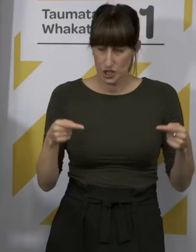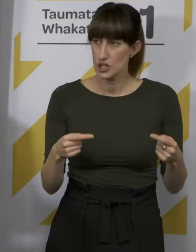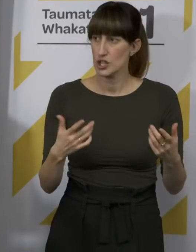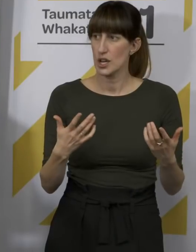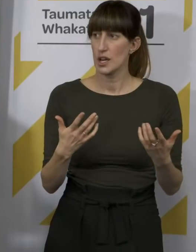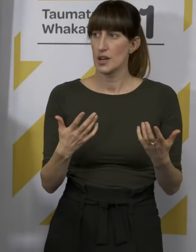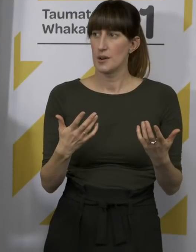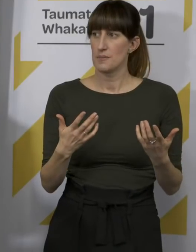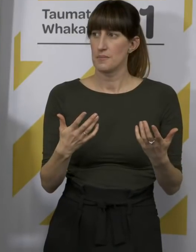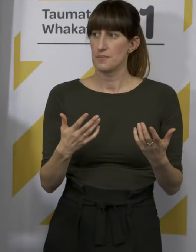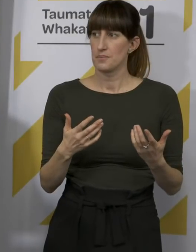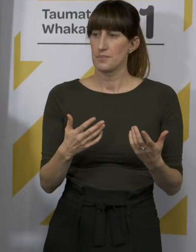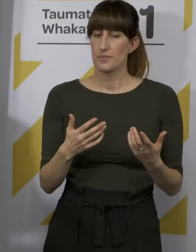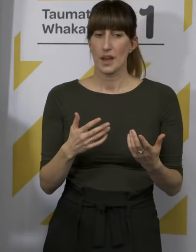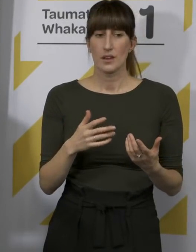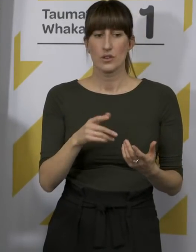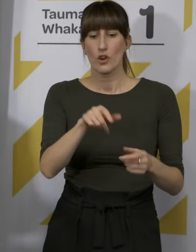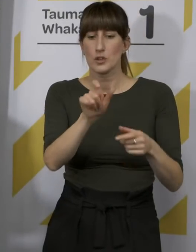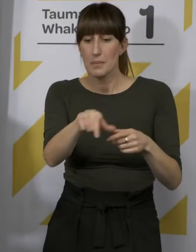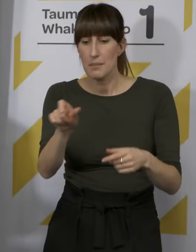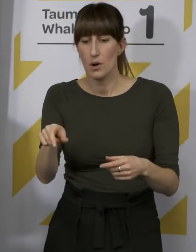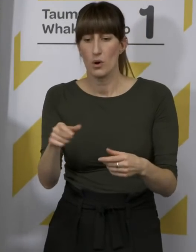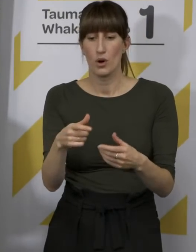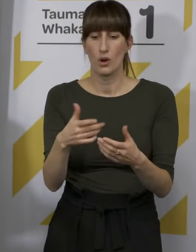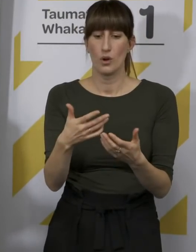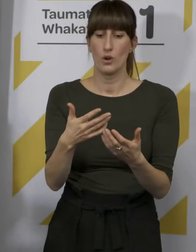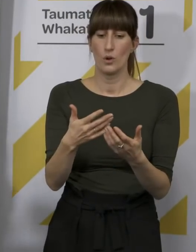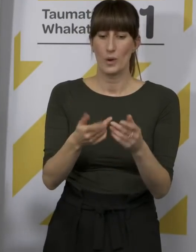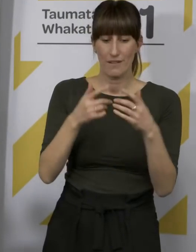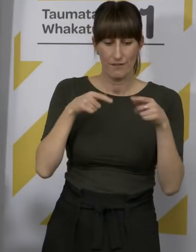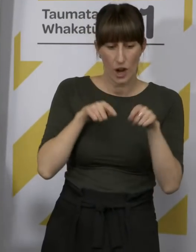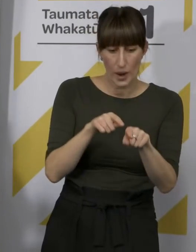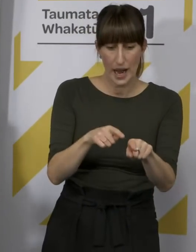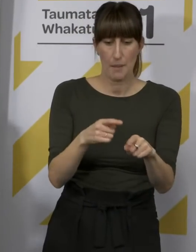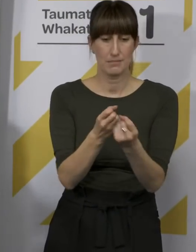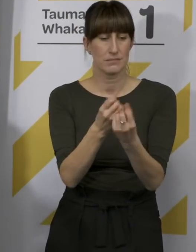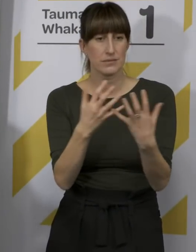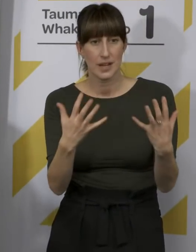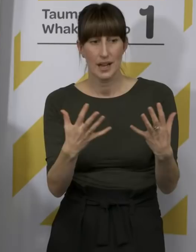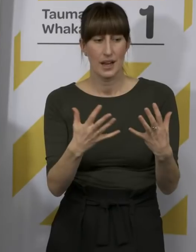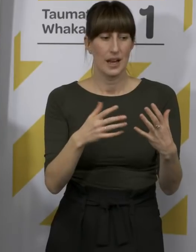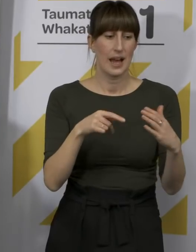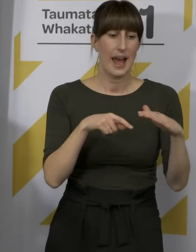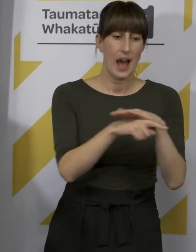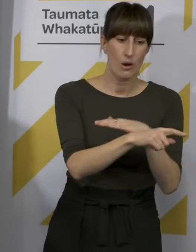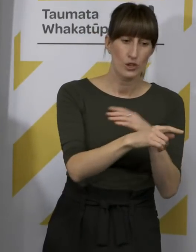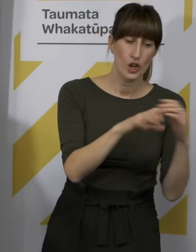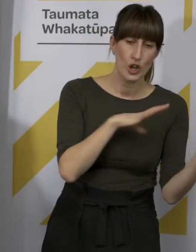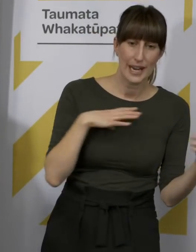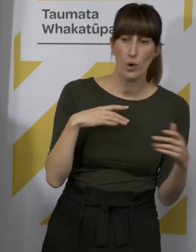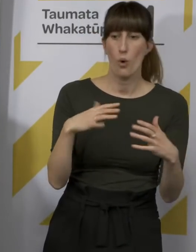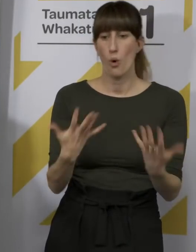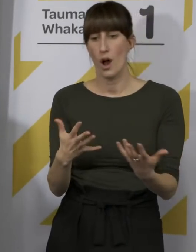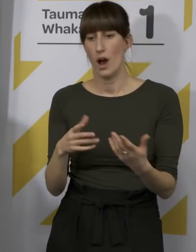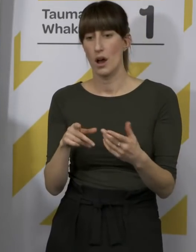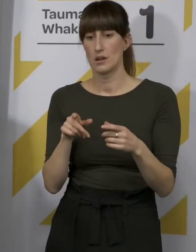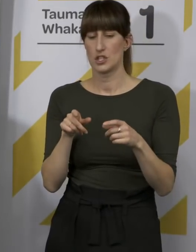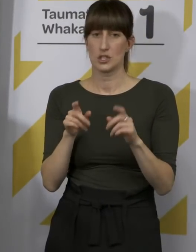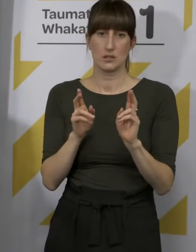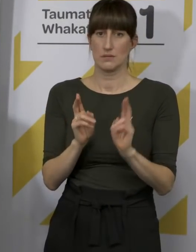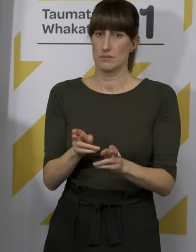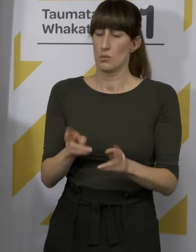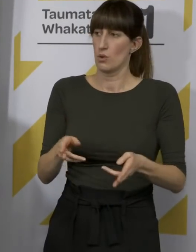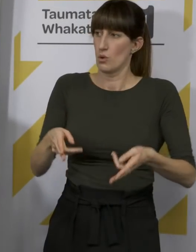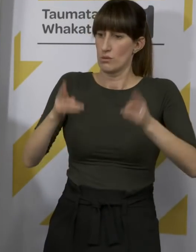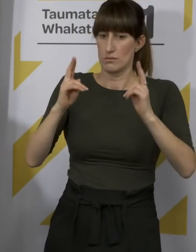granted compassionate exemptions or they were in, amongst the rest of the balance. Is it being done with urgency though? I mean, we had the National